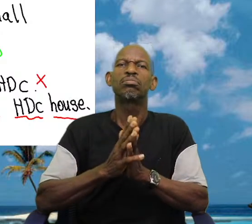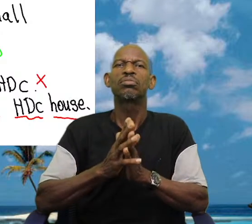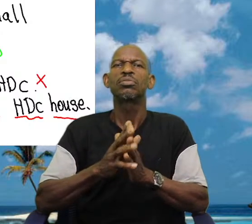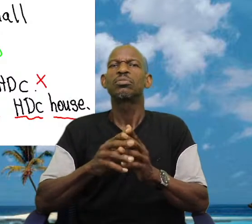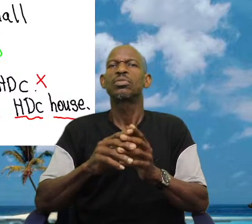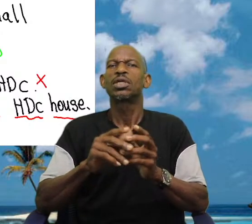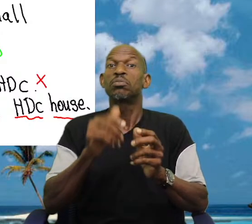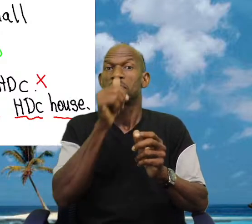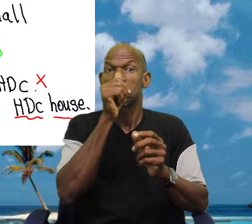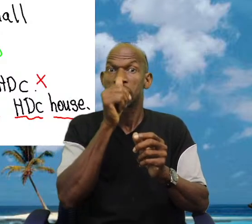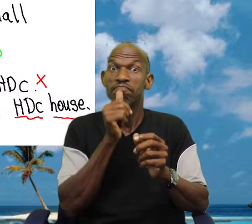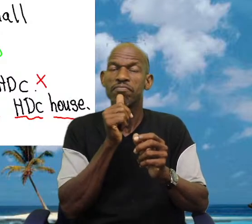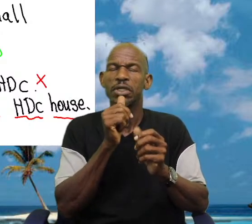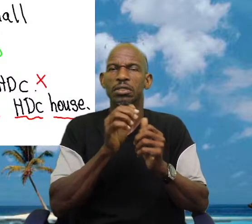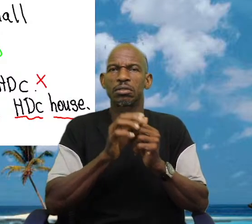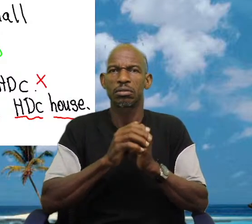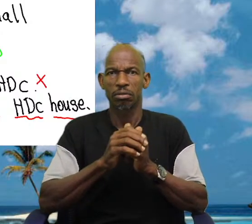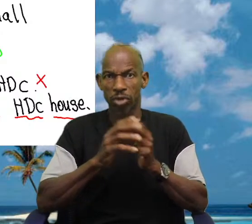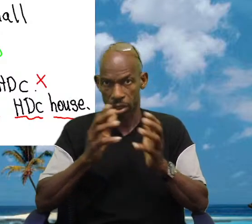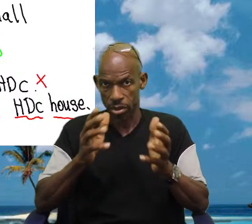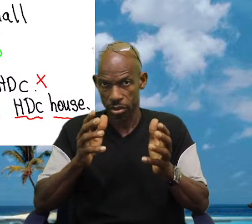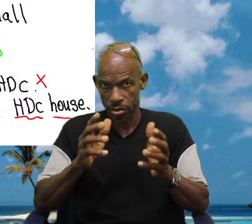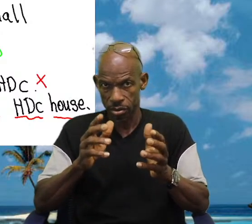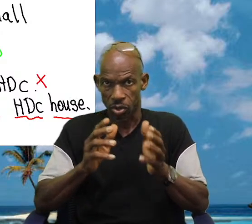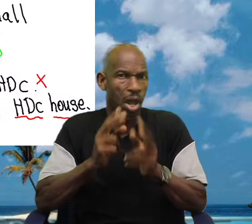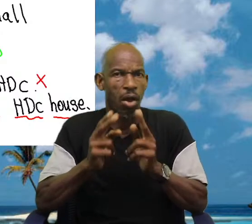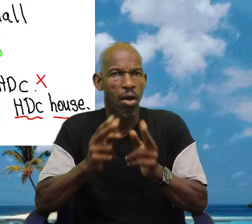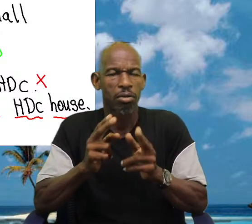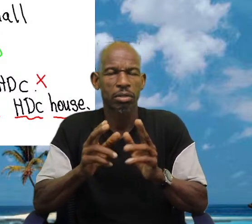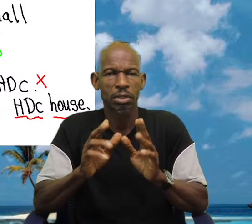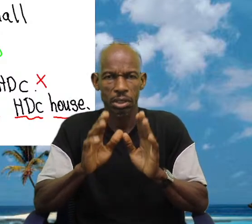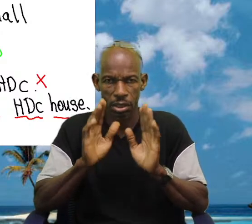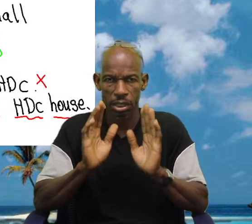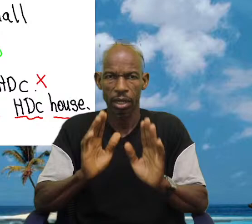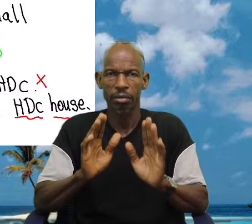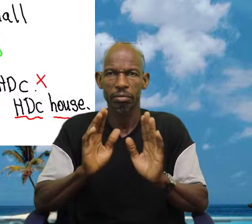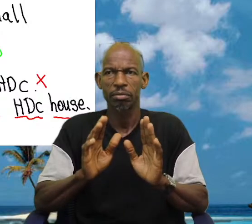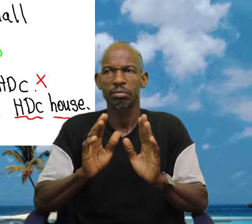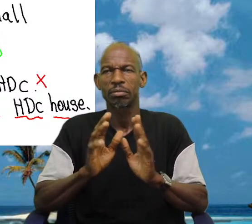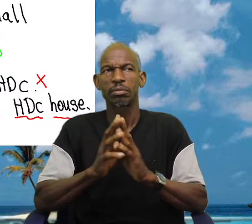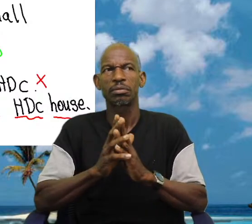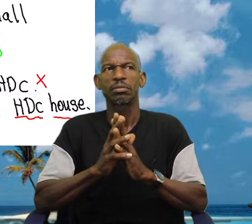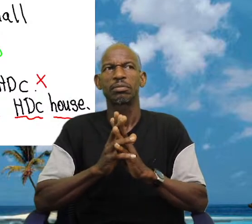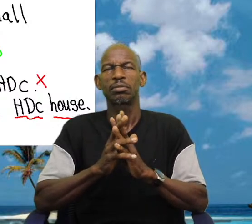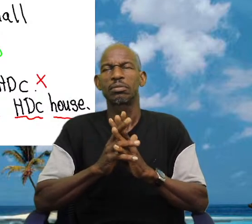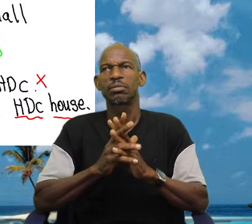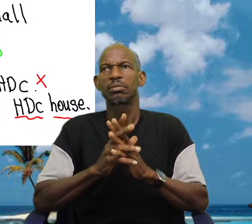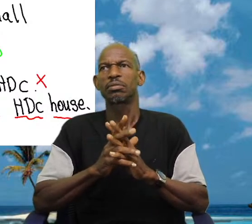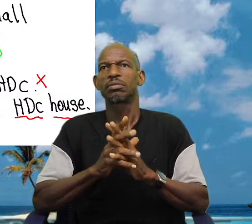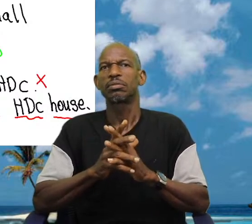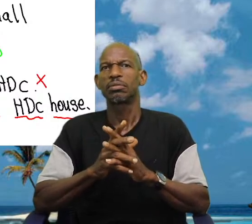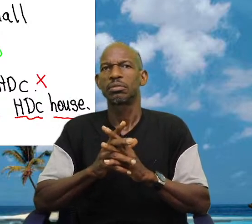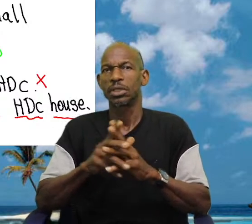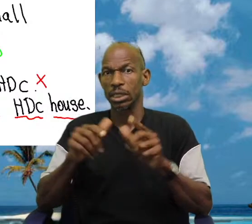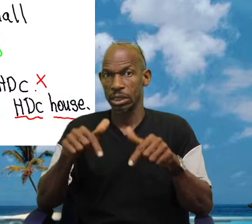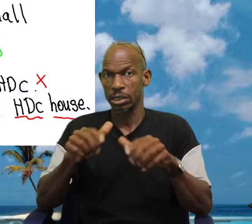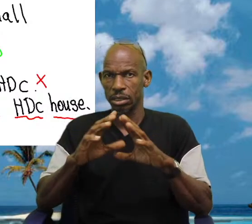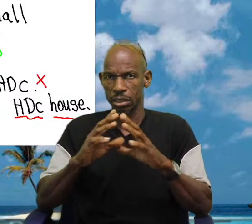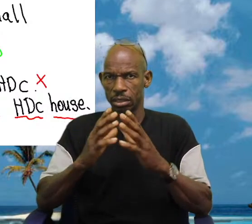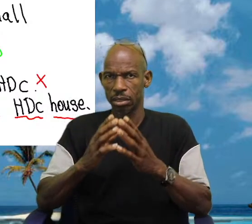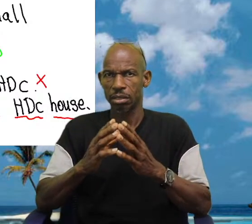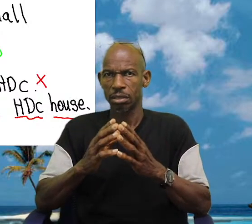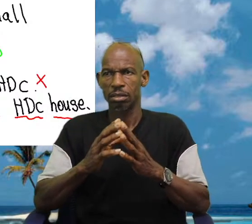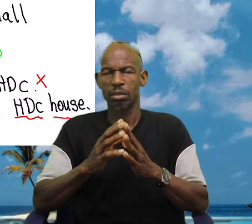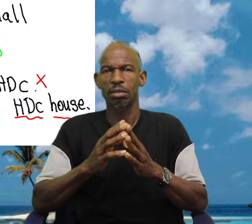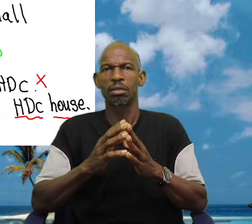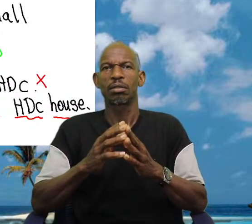patient with it. But starting from where we are in this basic English class, What I'm showing